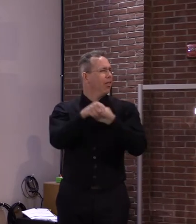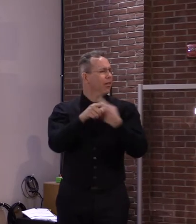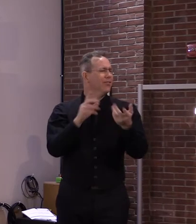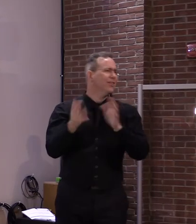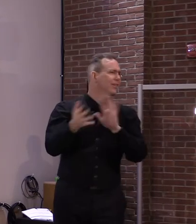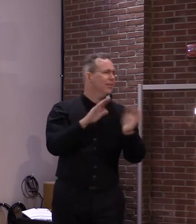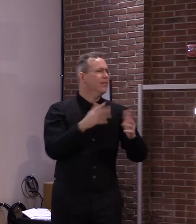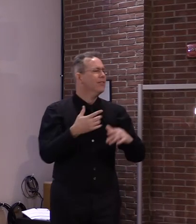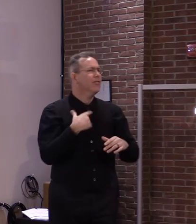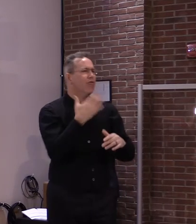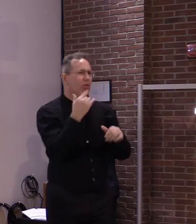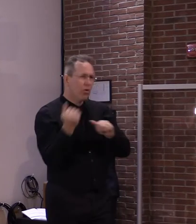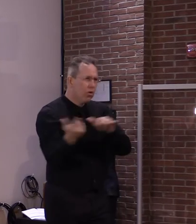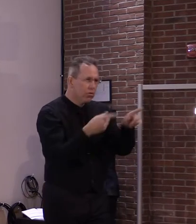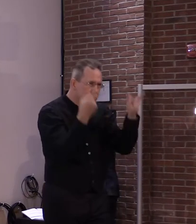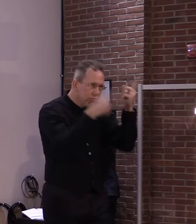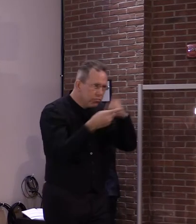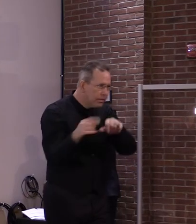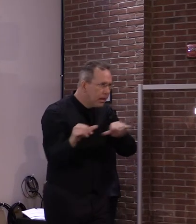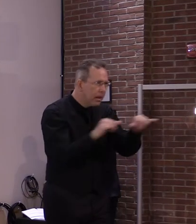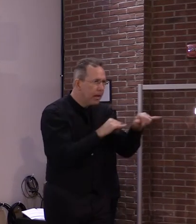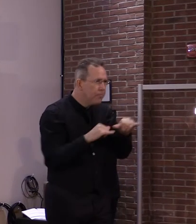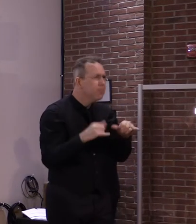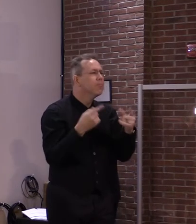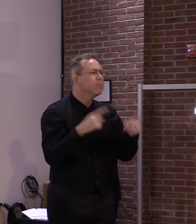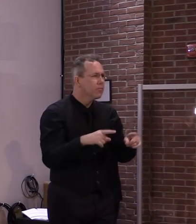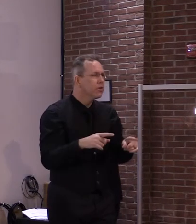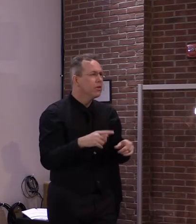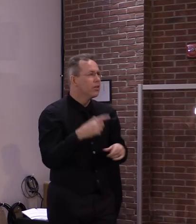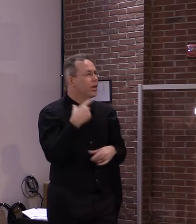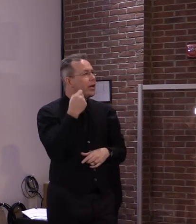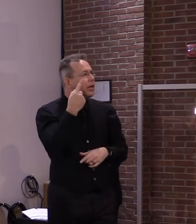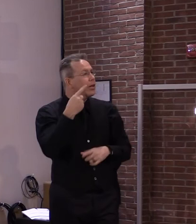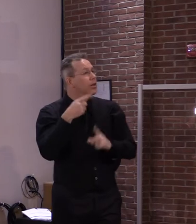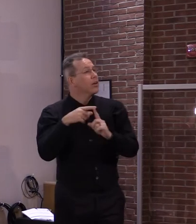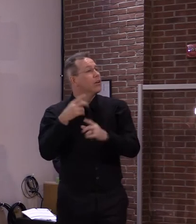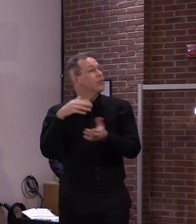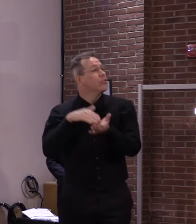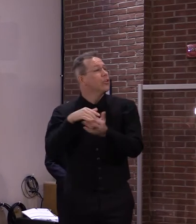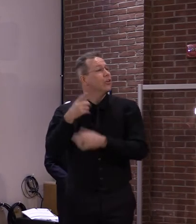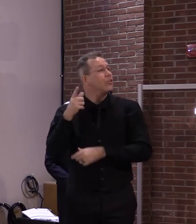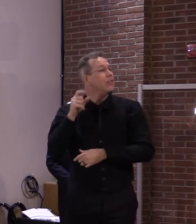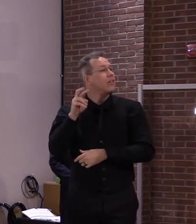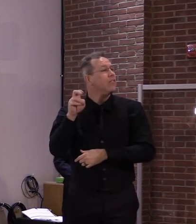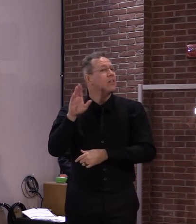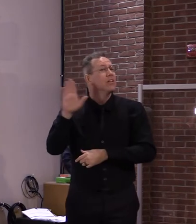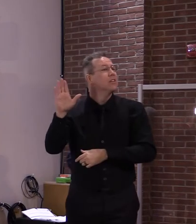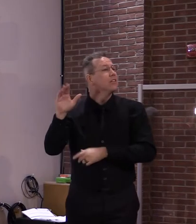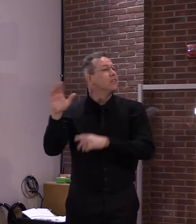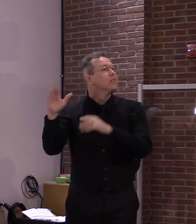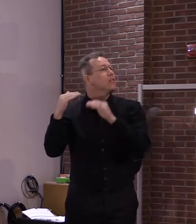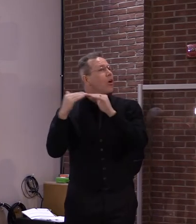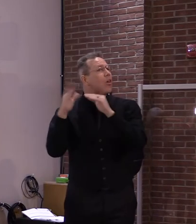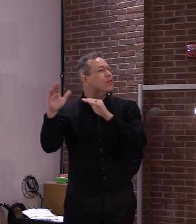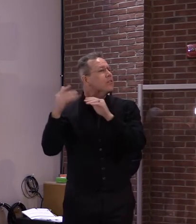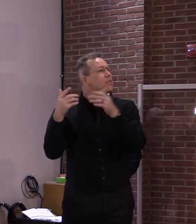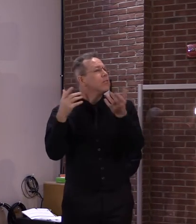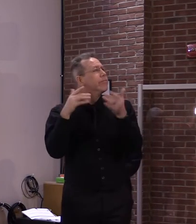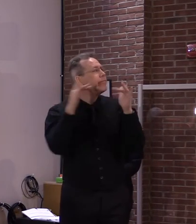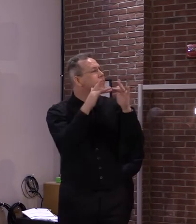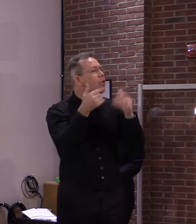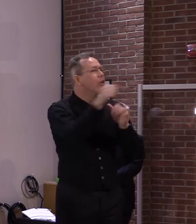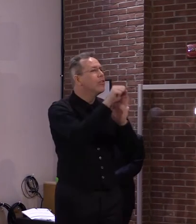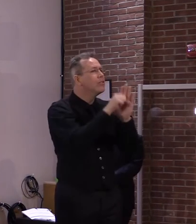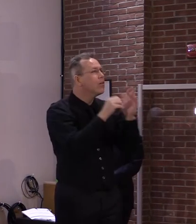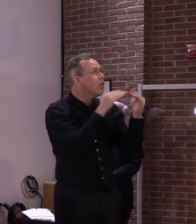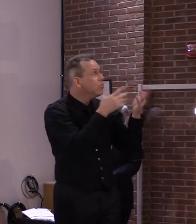that dr levine and his group as well as the governors are are talking about these issues but nothing nothing has been